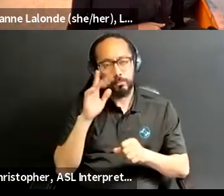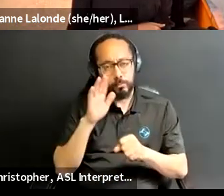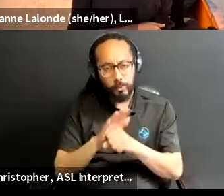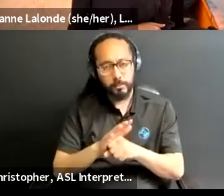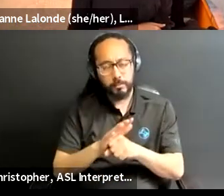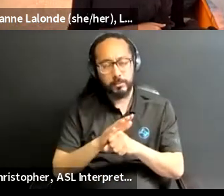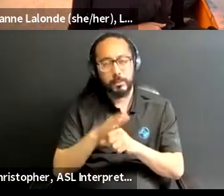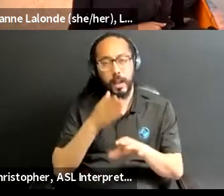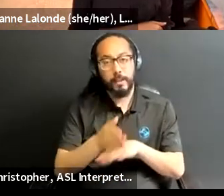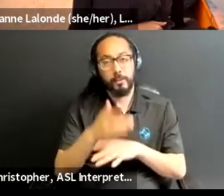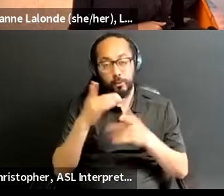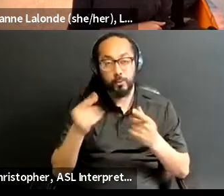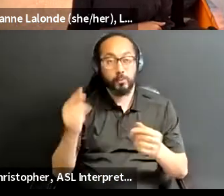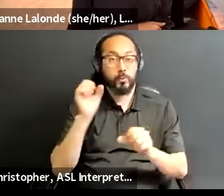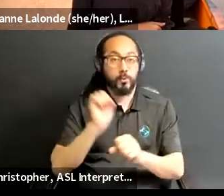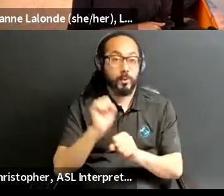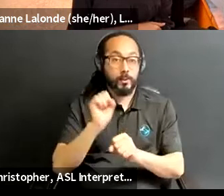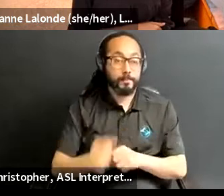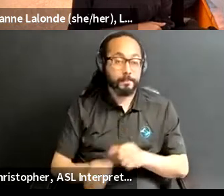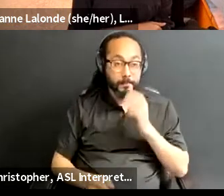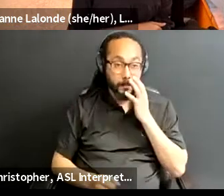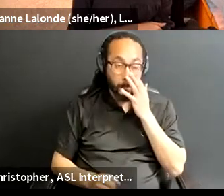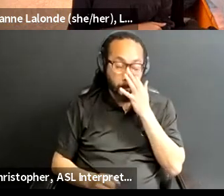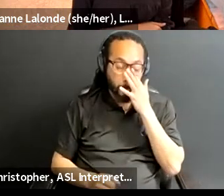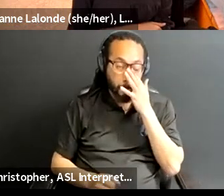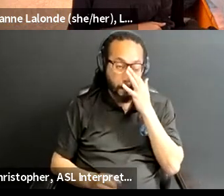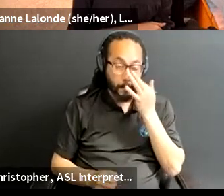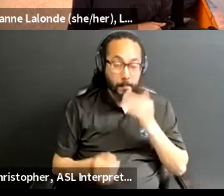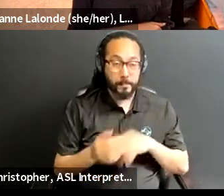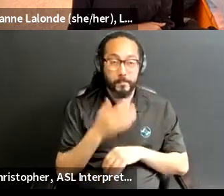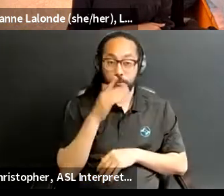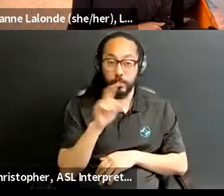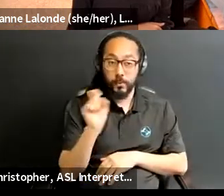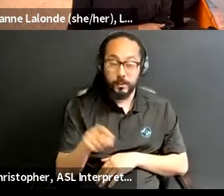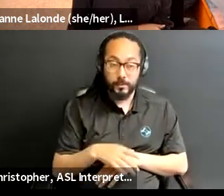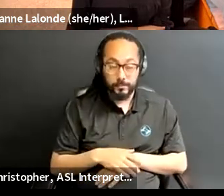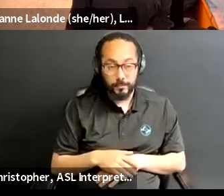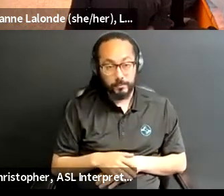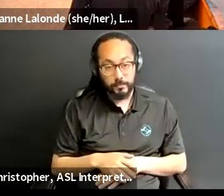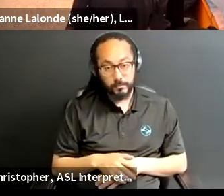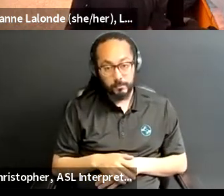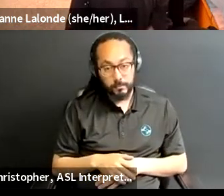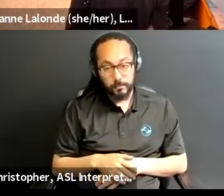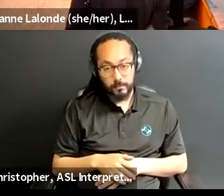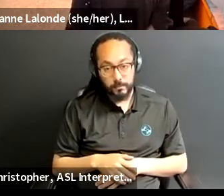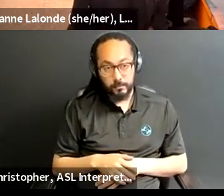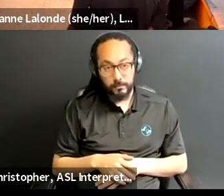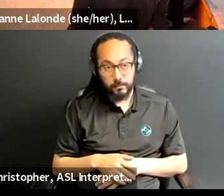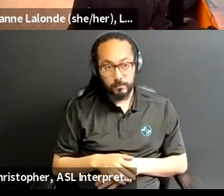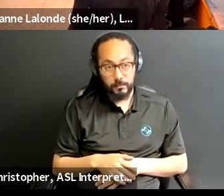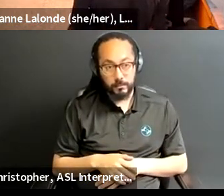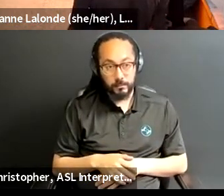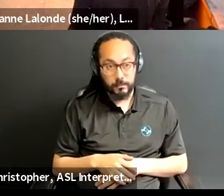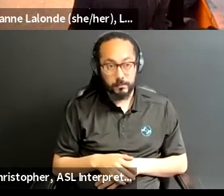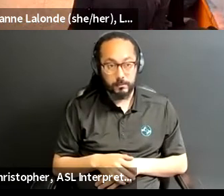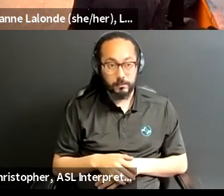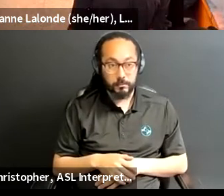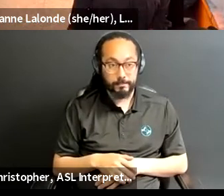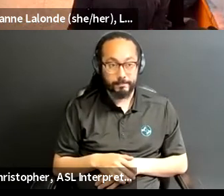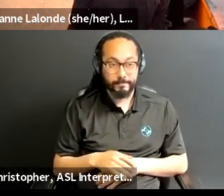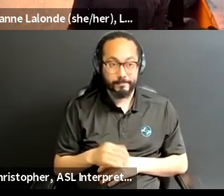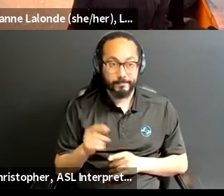after you do the work. Yeah, thanks. Good questions. Yay. So unfortunately, I